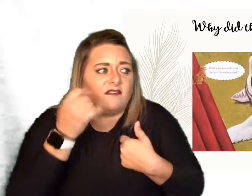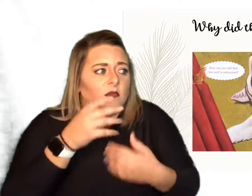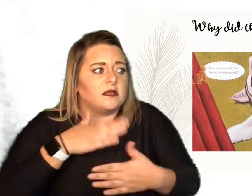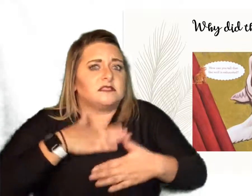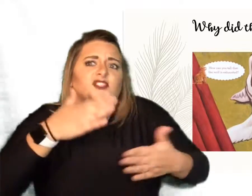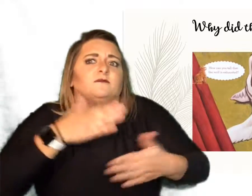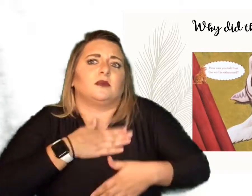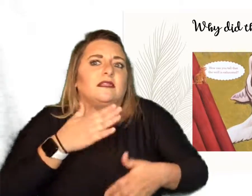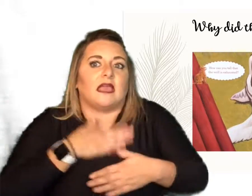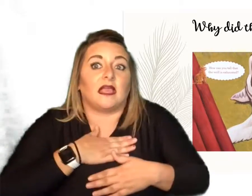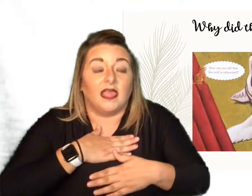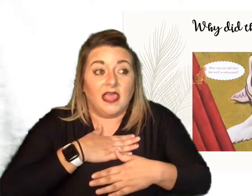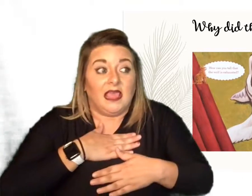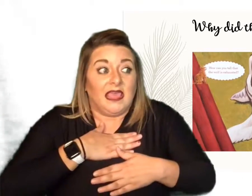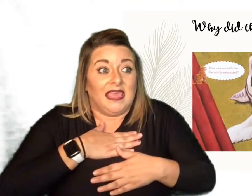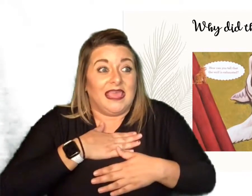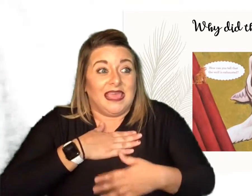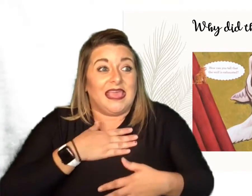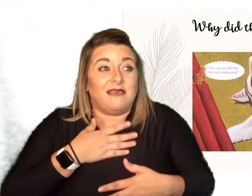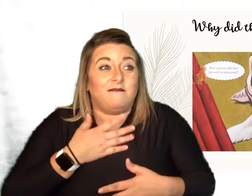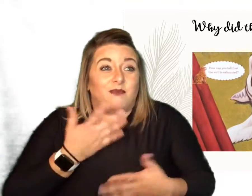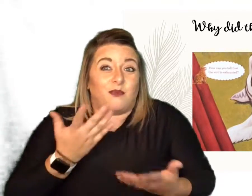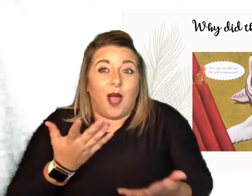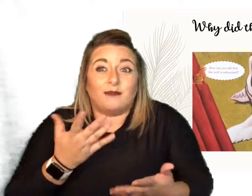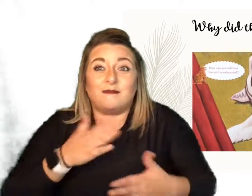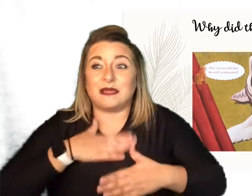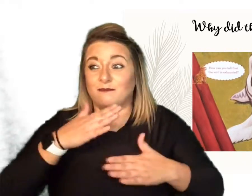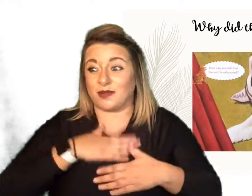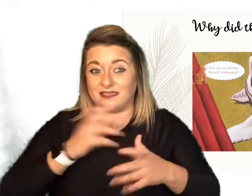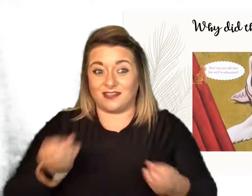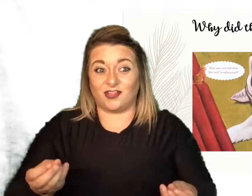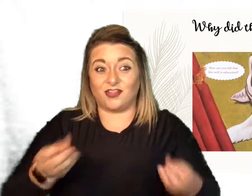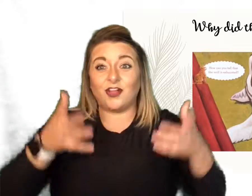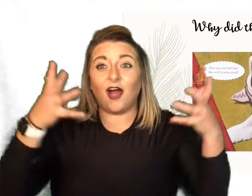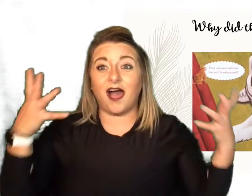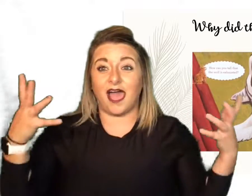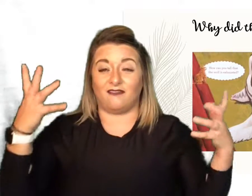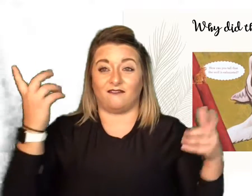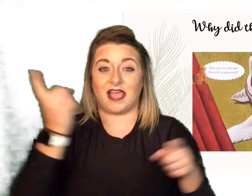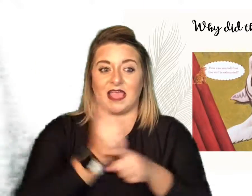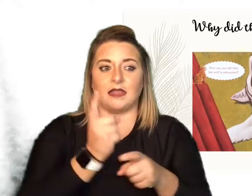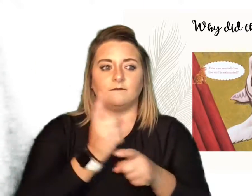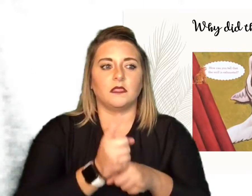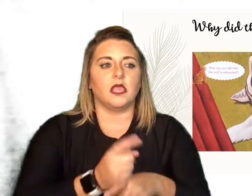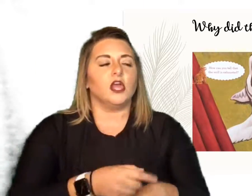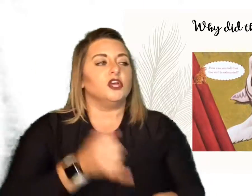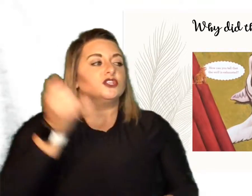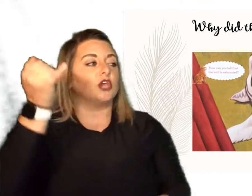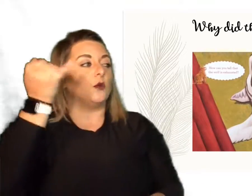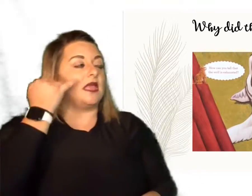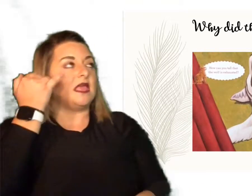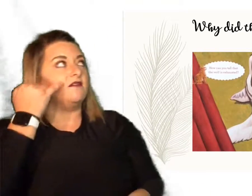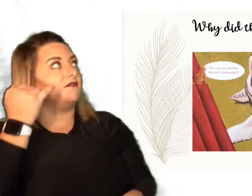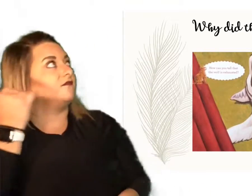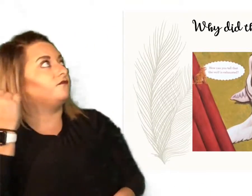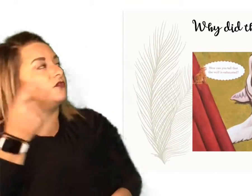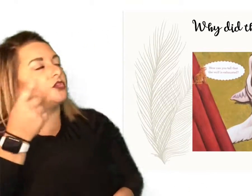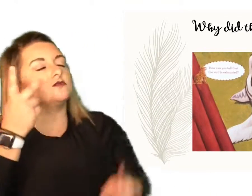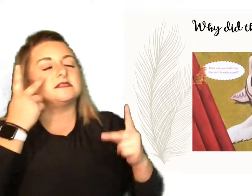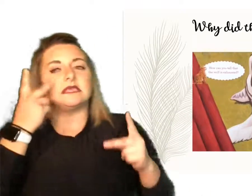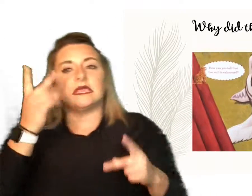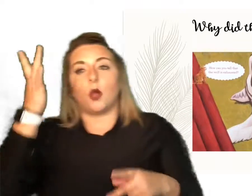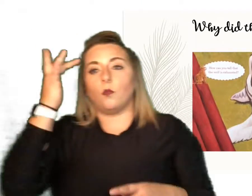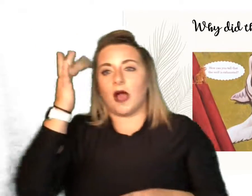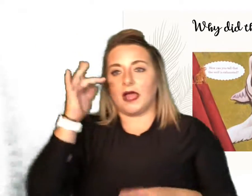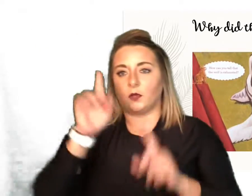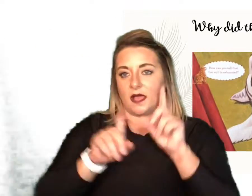tired if he was just breathing? He probably breathes a lot, right? So if